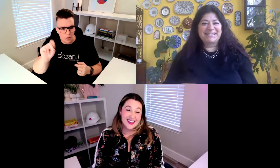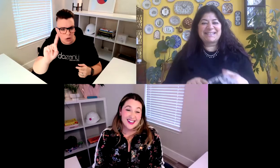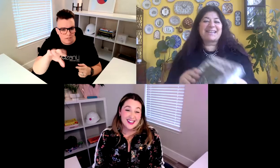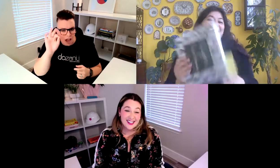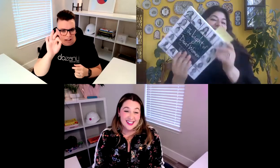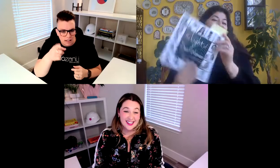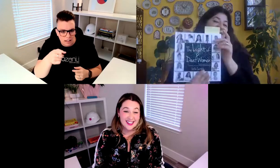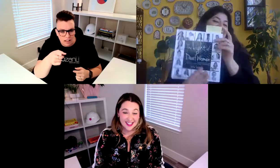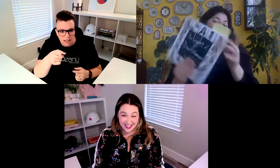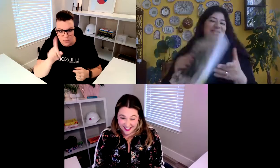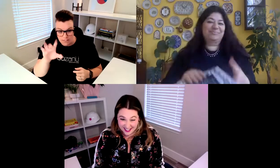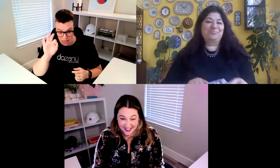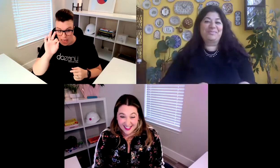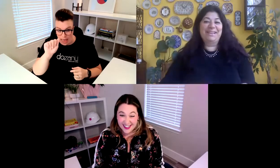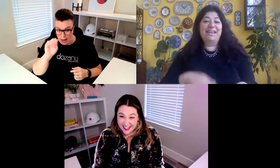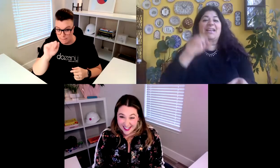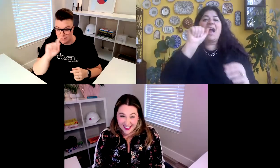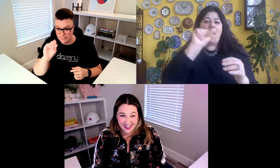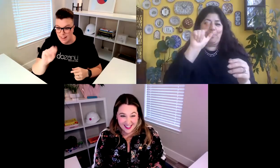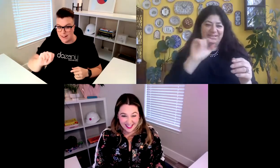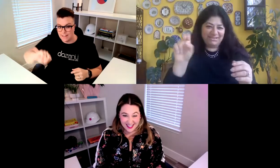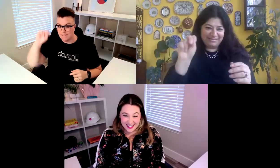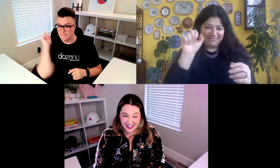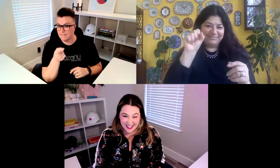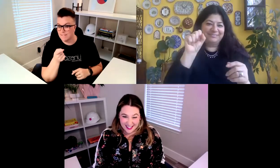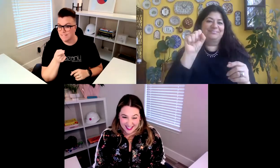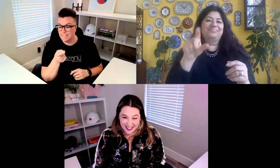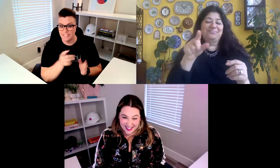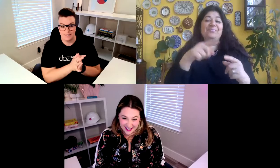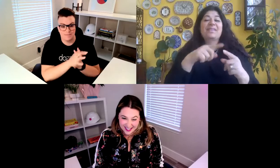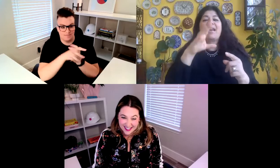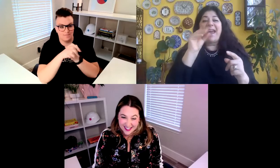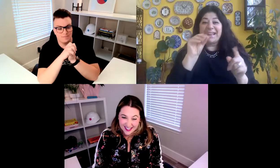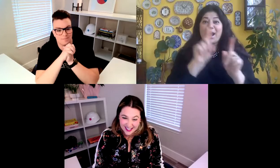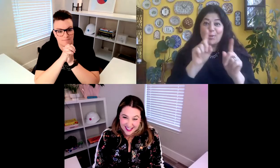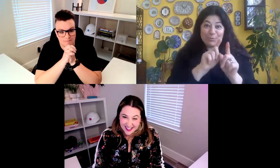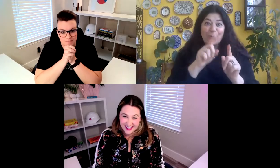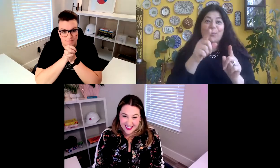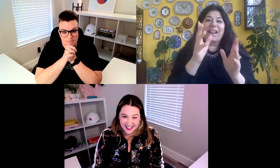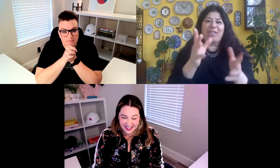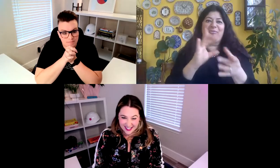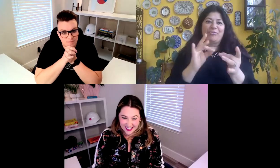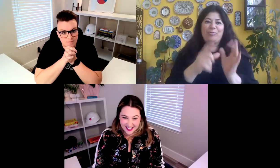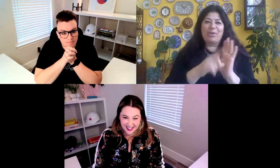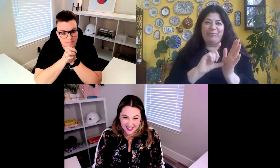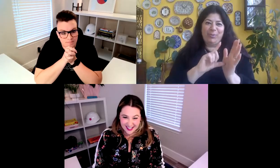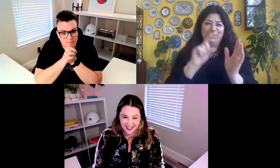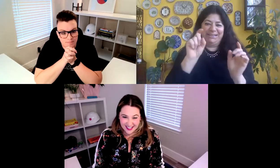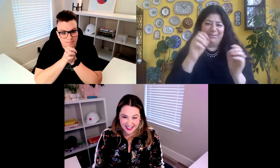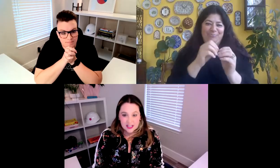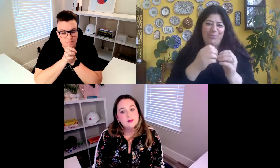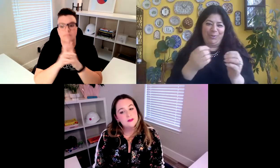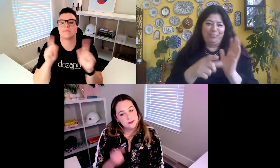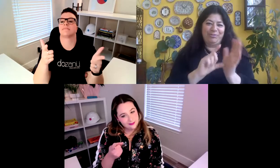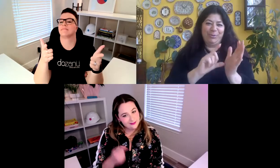buy the book, go to Amazon. Sophia, where can they get the book? On Amazon, and this is Sophia responding, yes, on Amazon. And